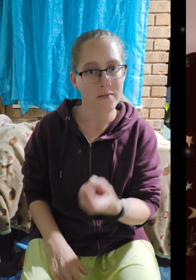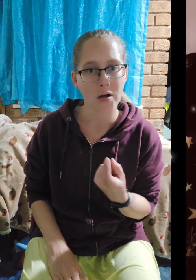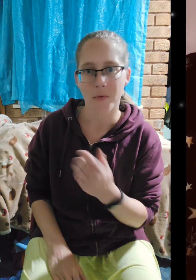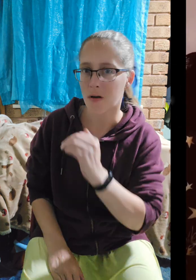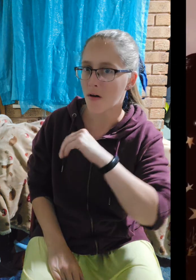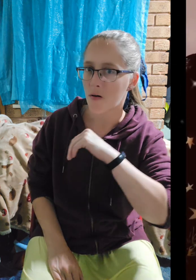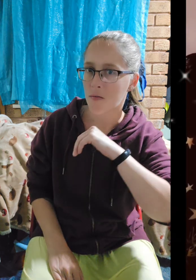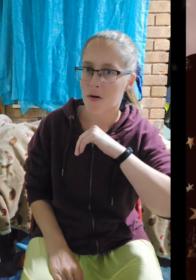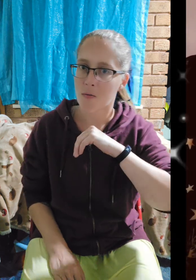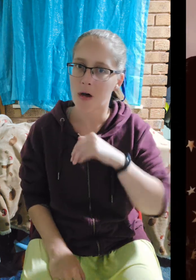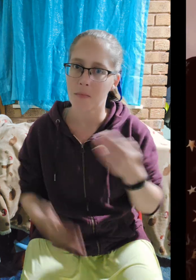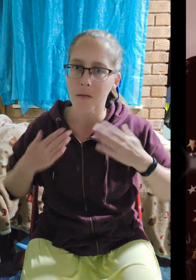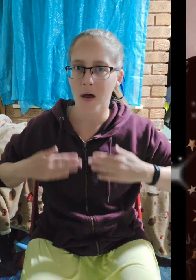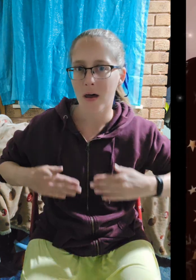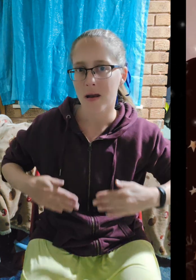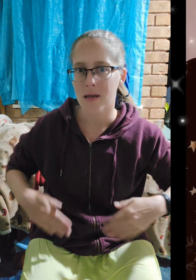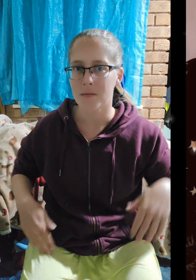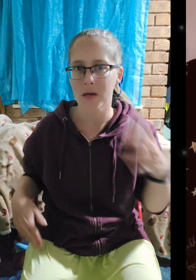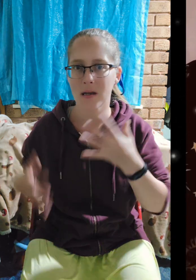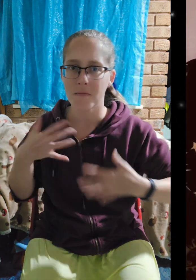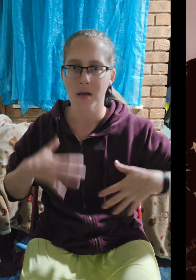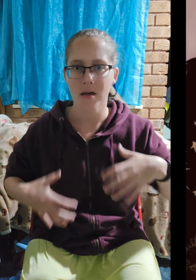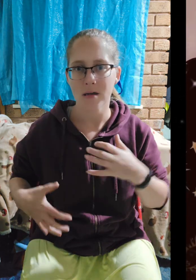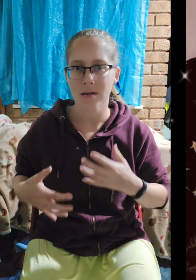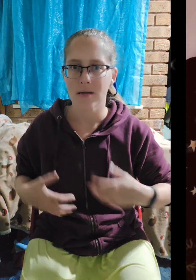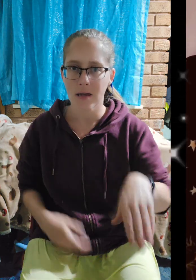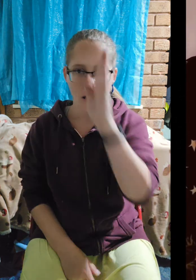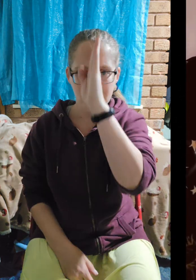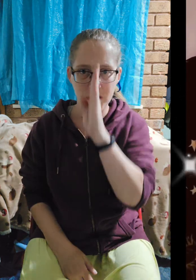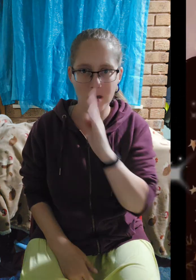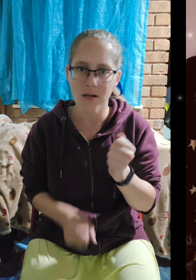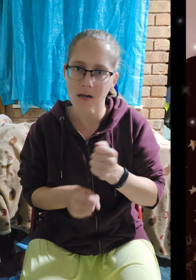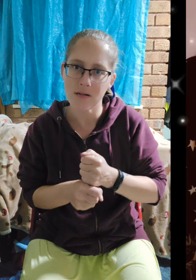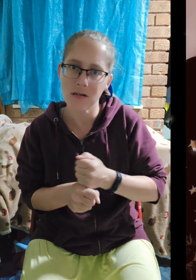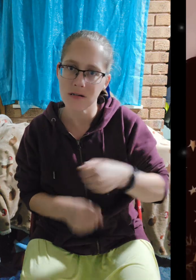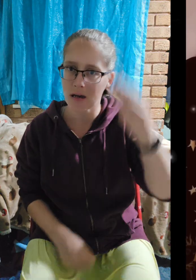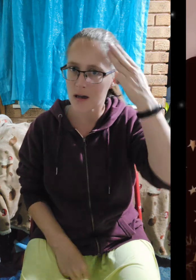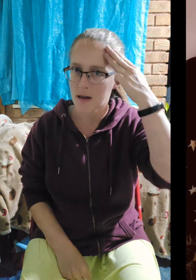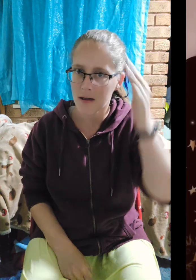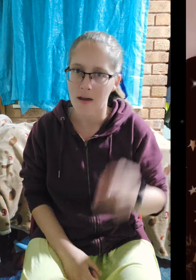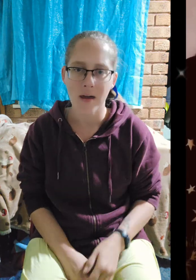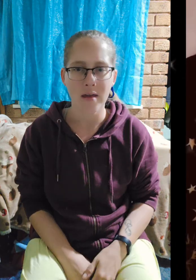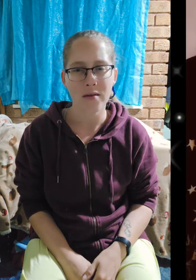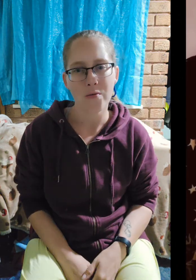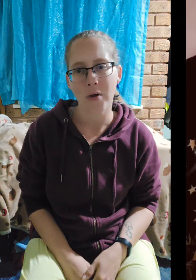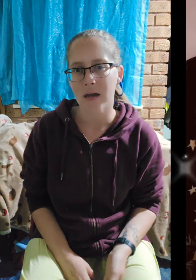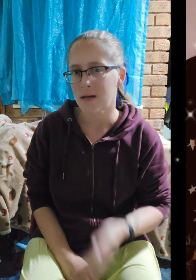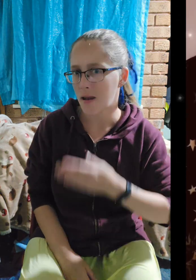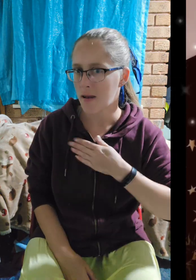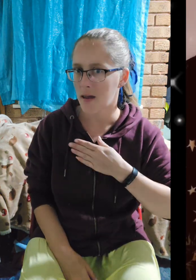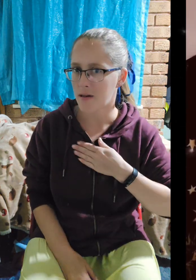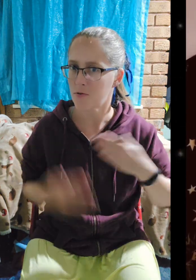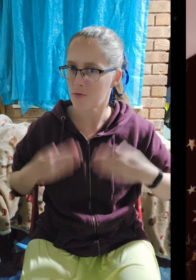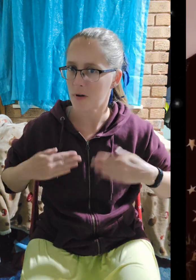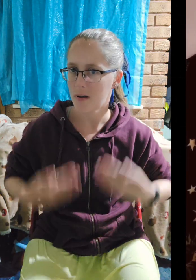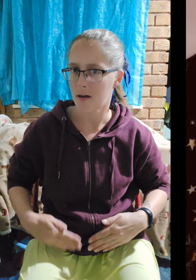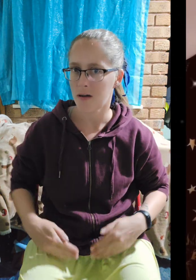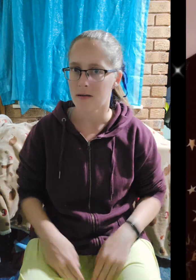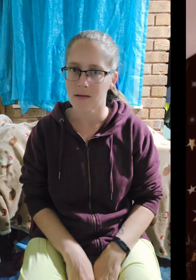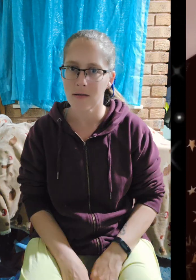since I come on home, well, my body's been a mess, and I miss your ginger hair and the way you like